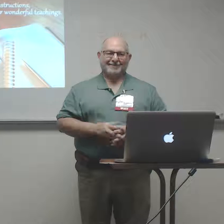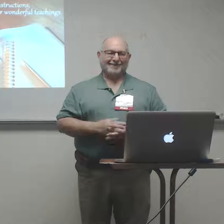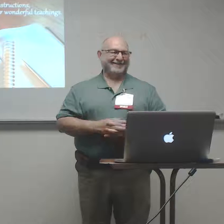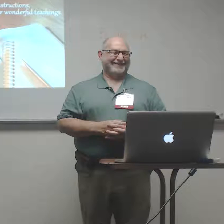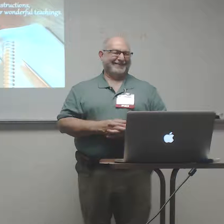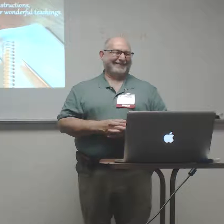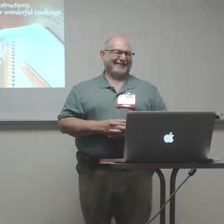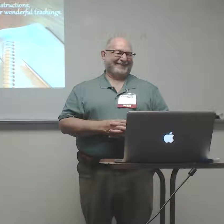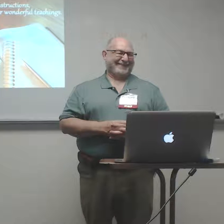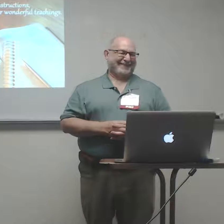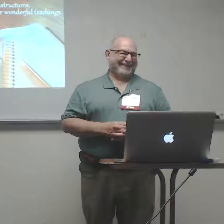Boring class.